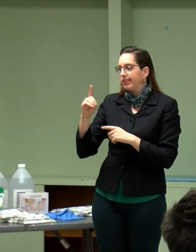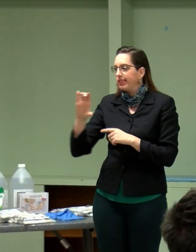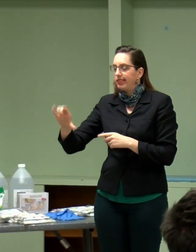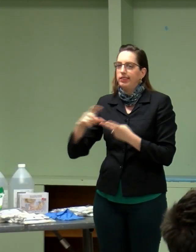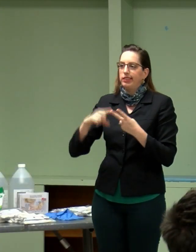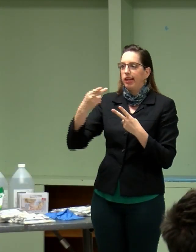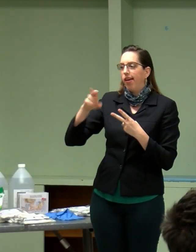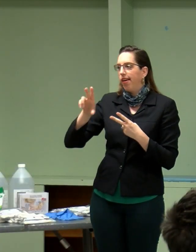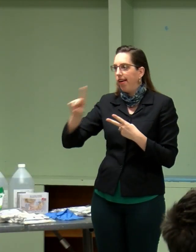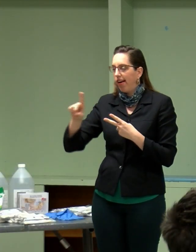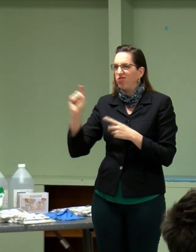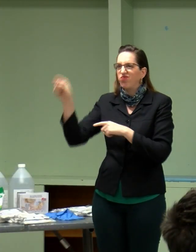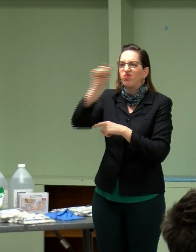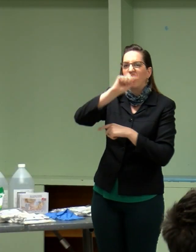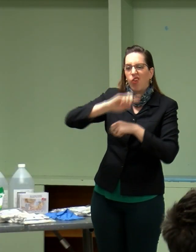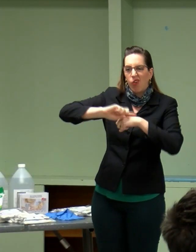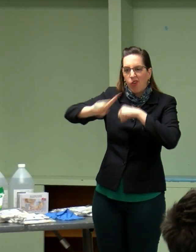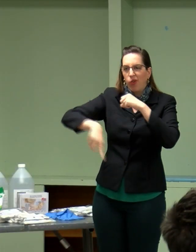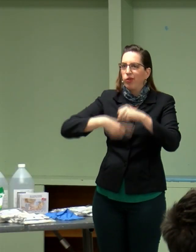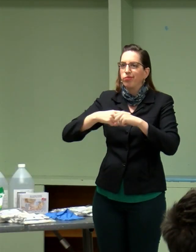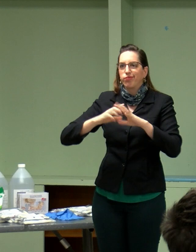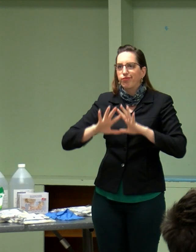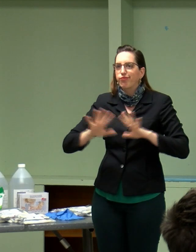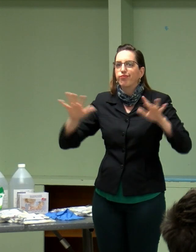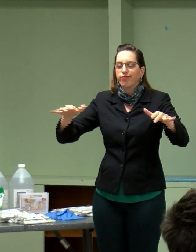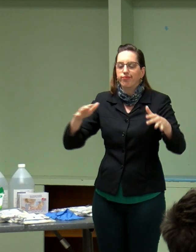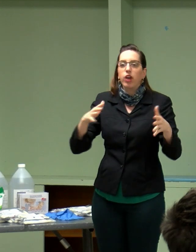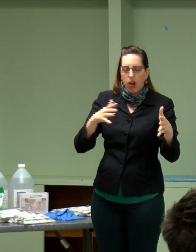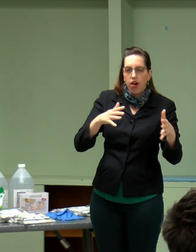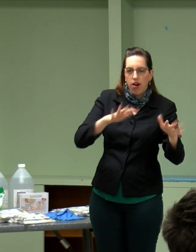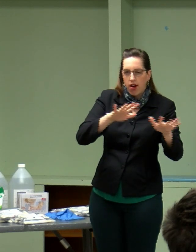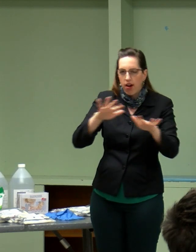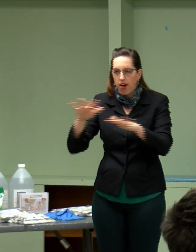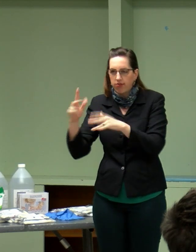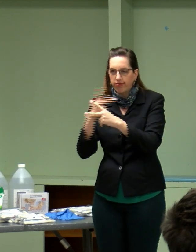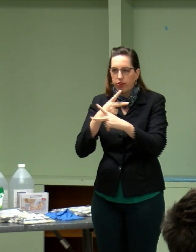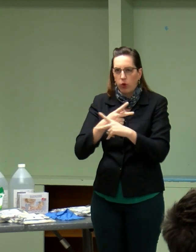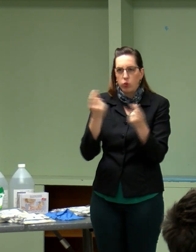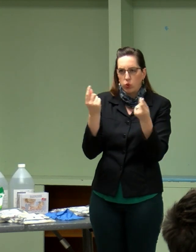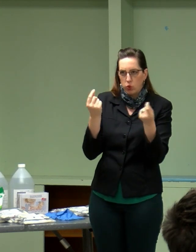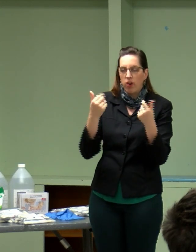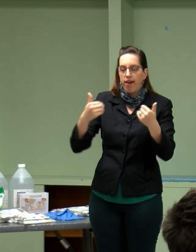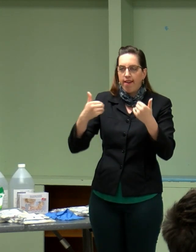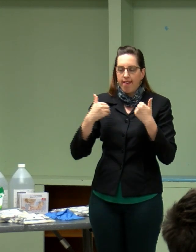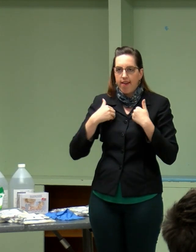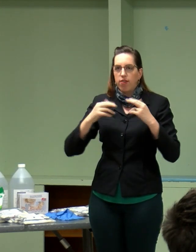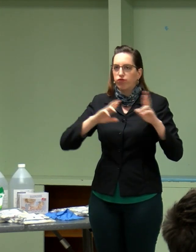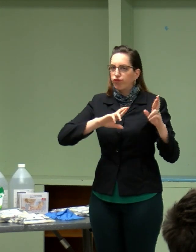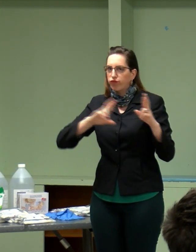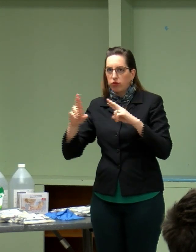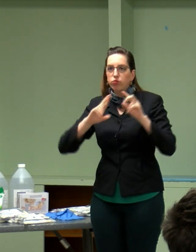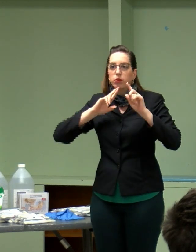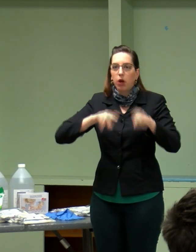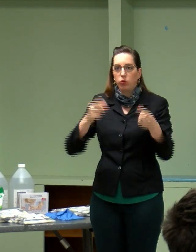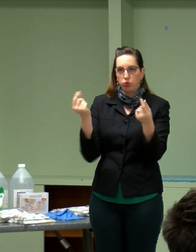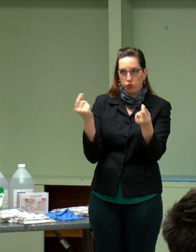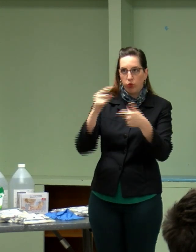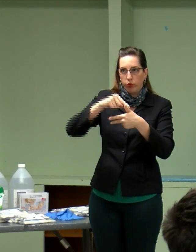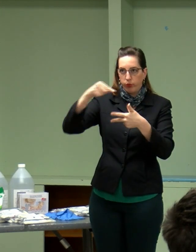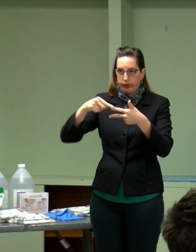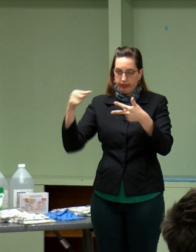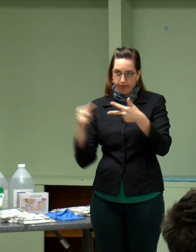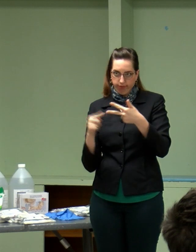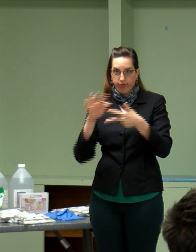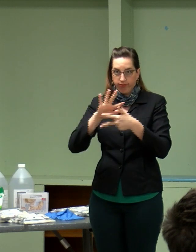and cities around the world to create and implement a comprehensive three-pronged response around three